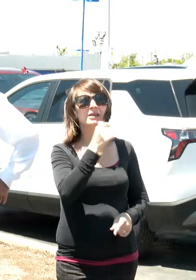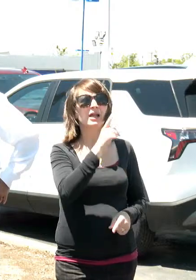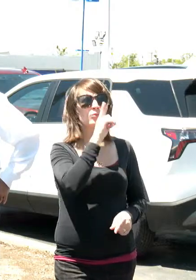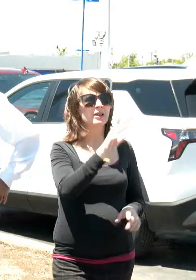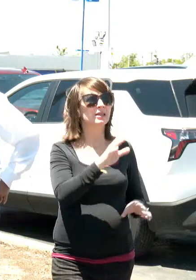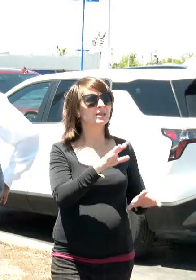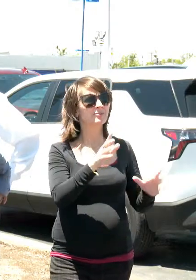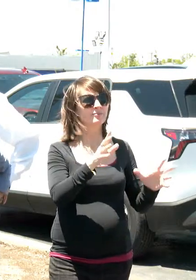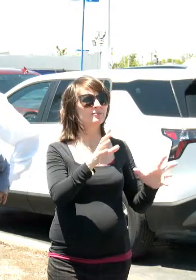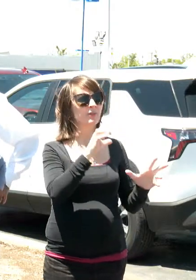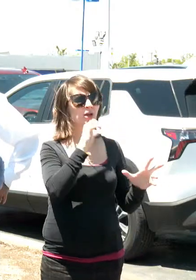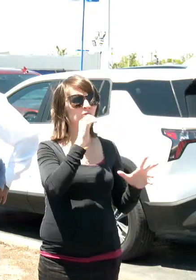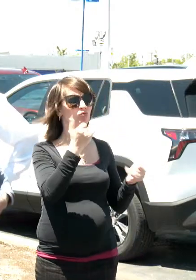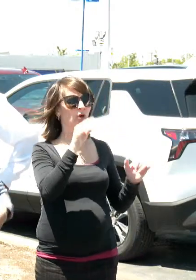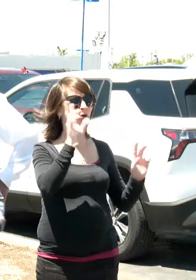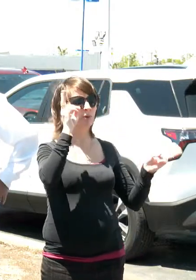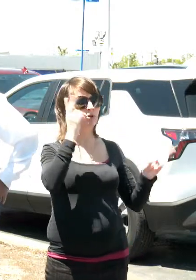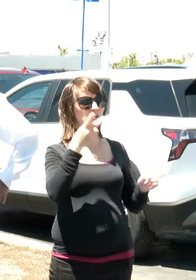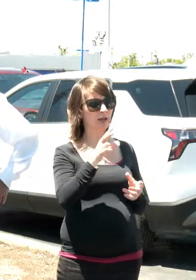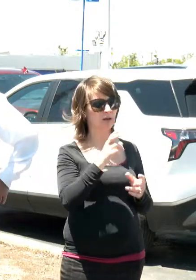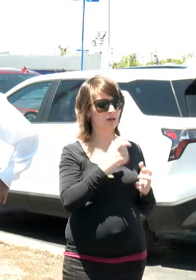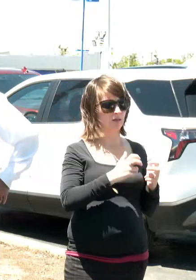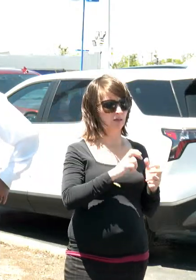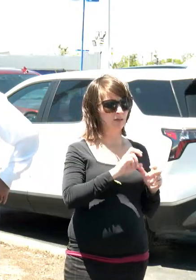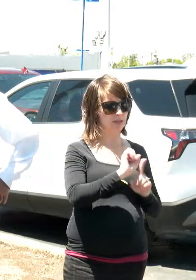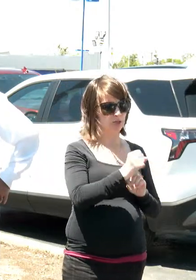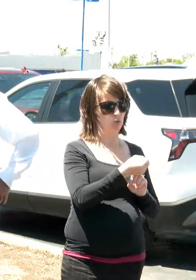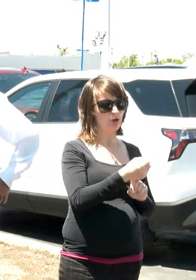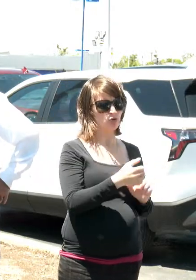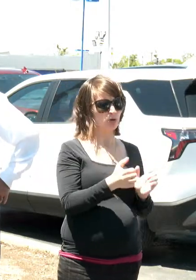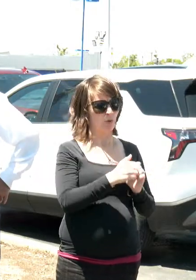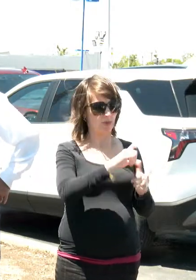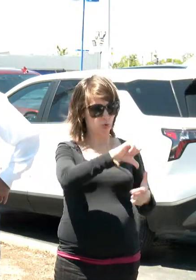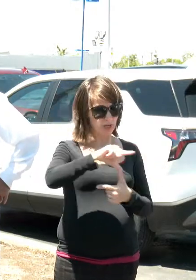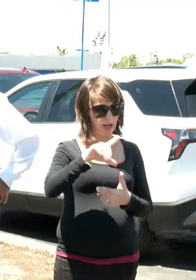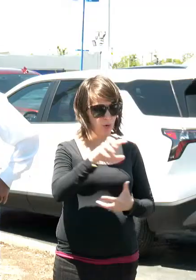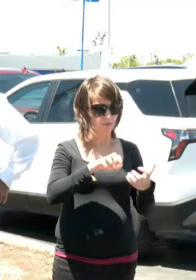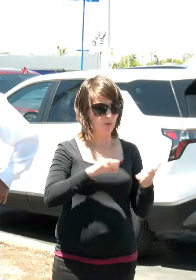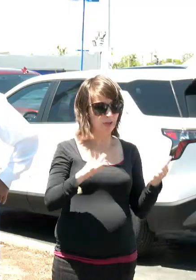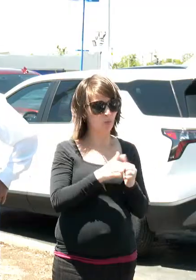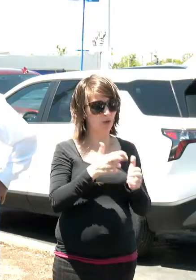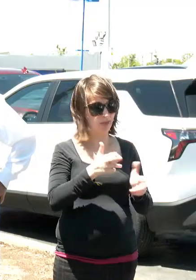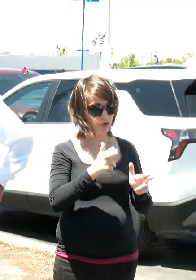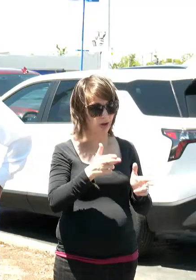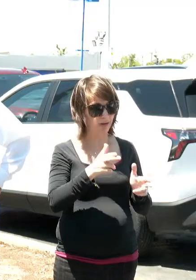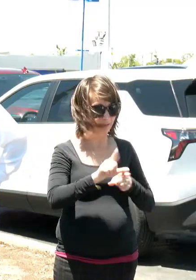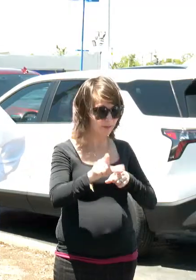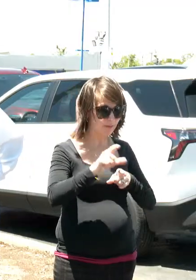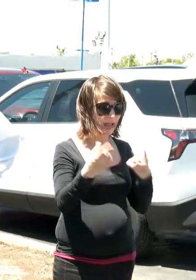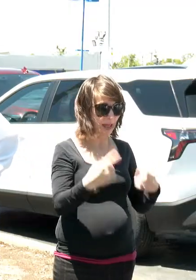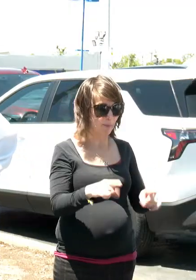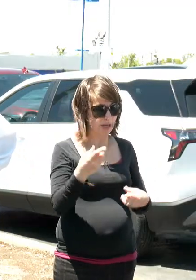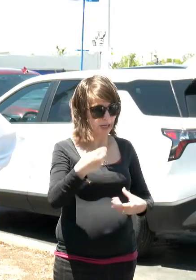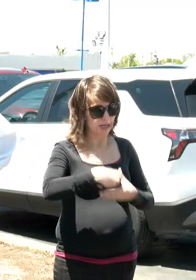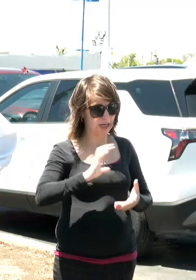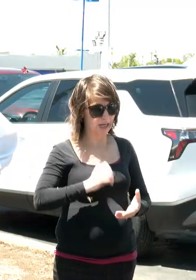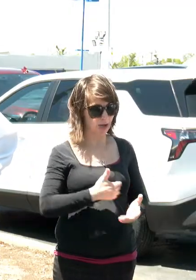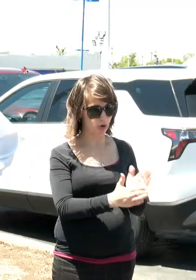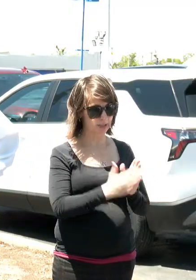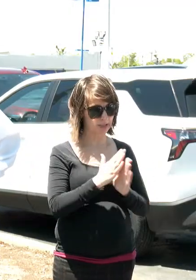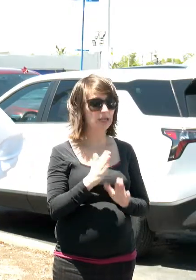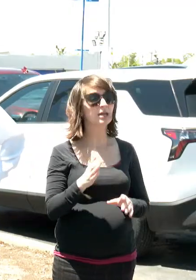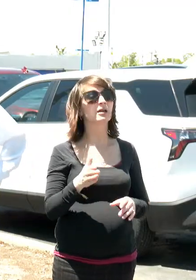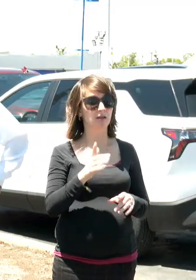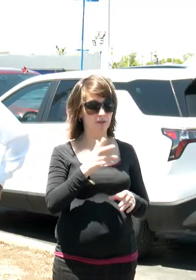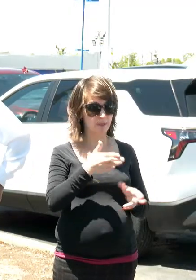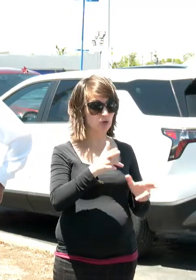not conflate the issue of the tornado with shots fired in our city. This has been an issue, but over the years, with a good plan in place, they have been